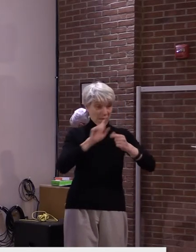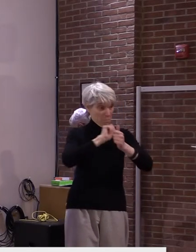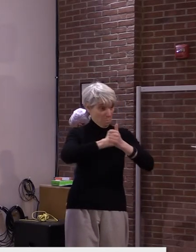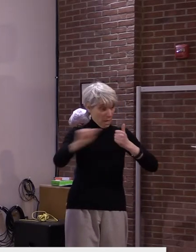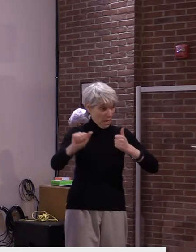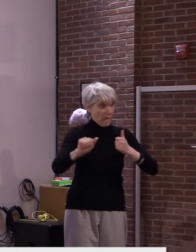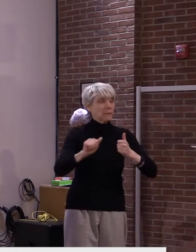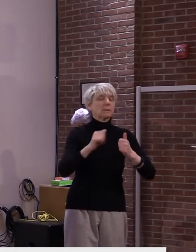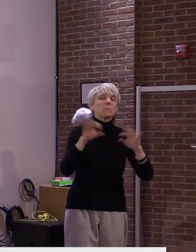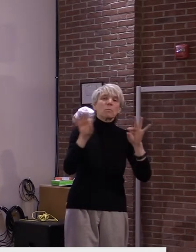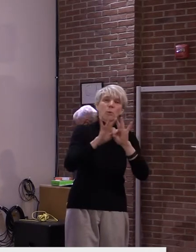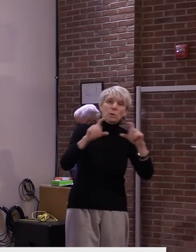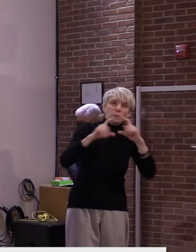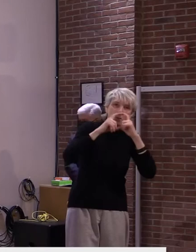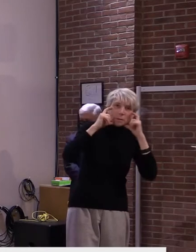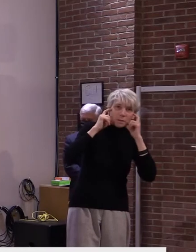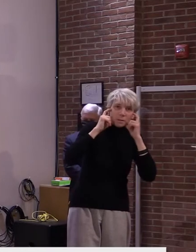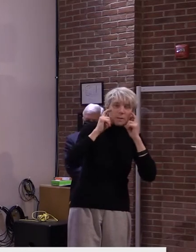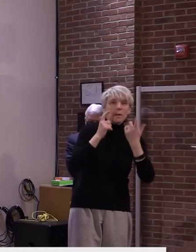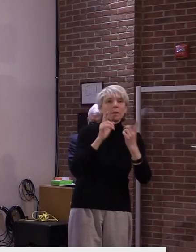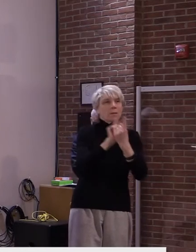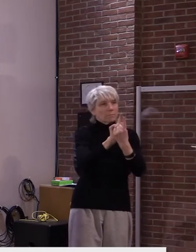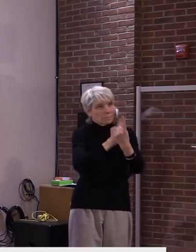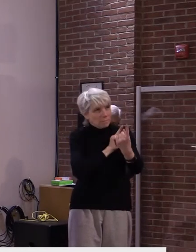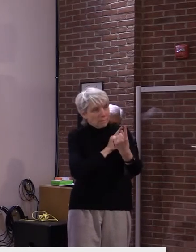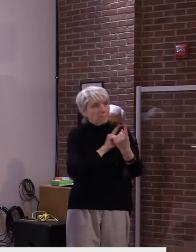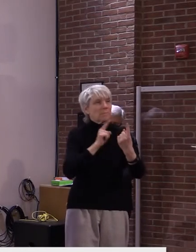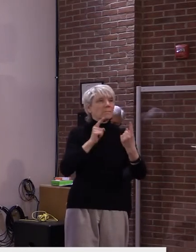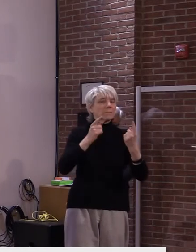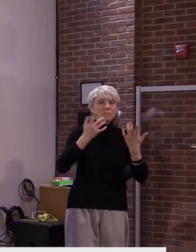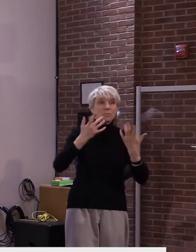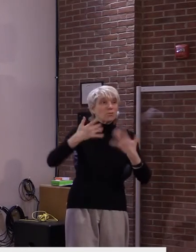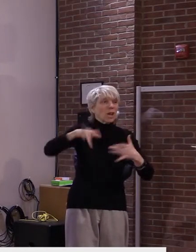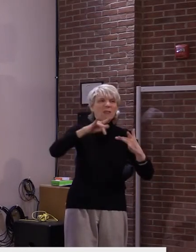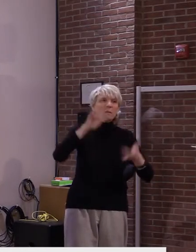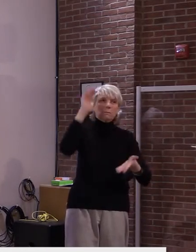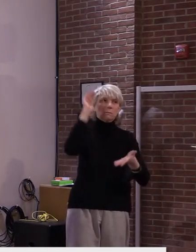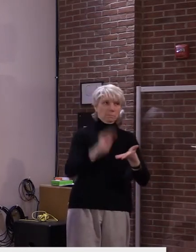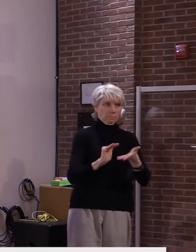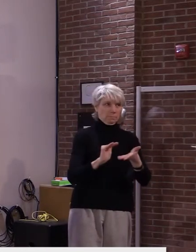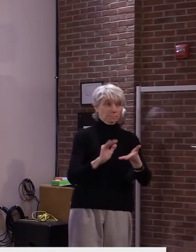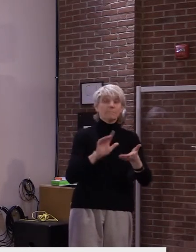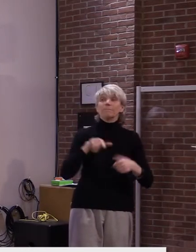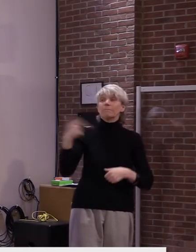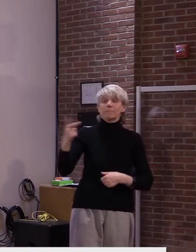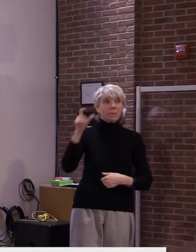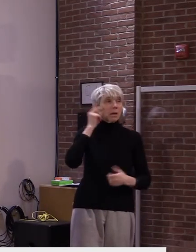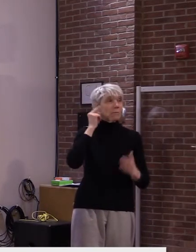mask, keeping a distance, and avoiding gatherings and travel. Governor?